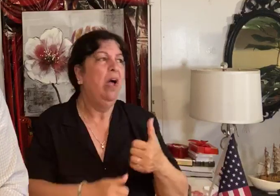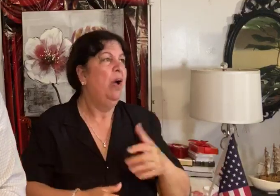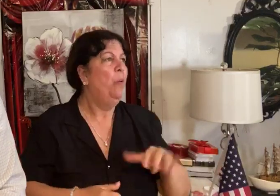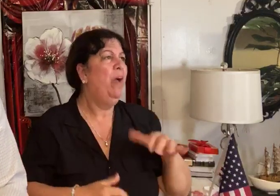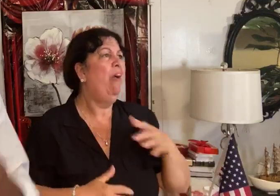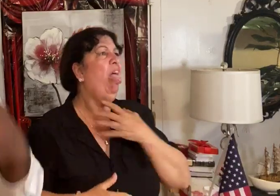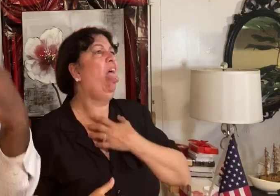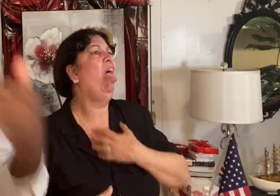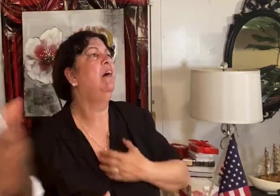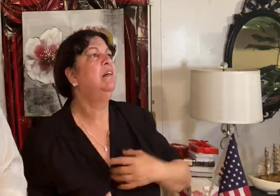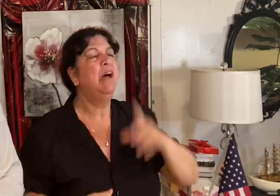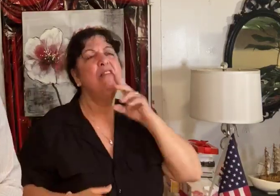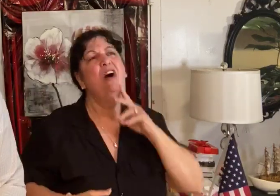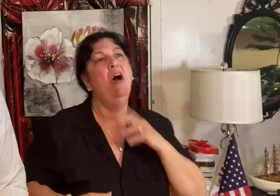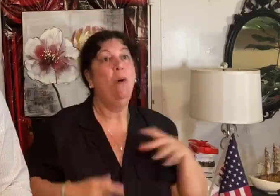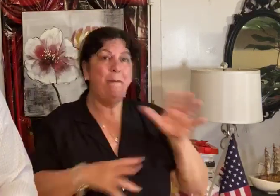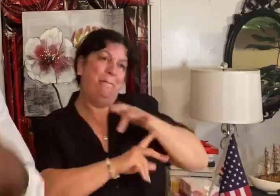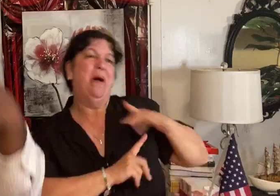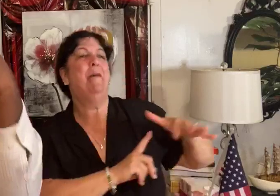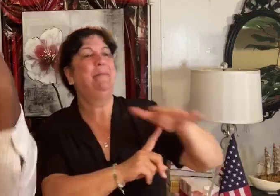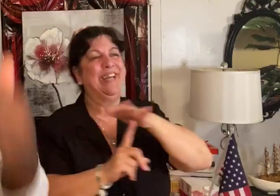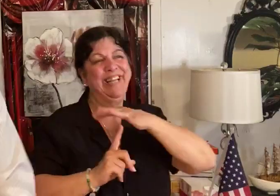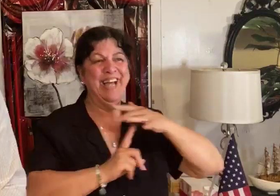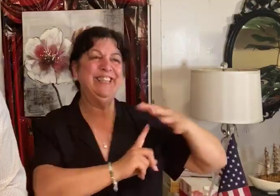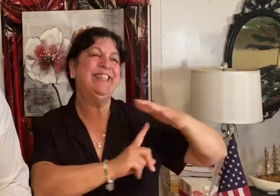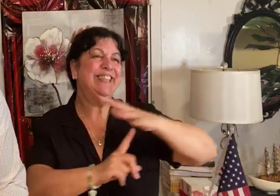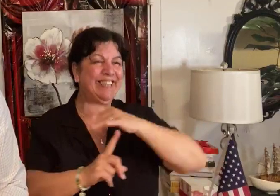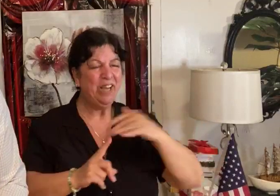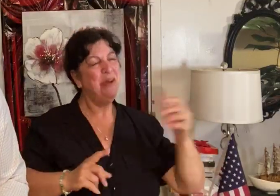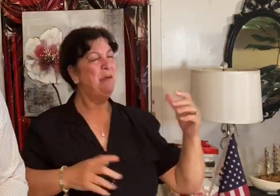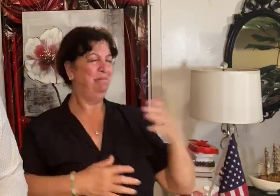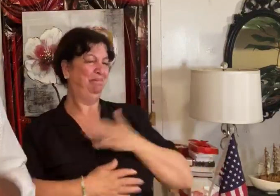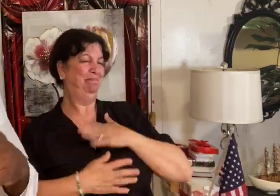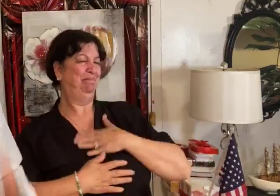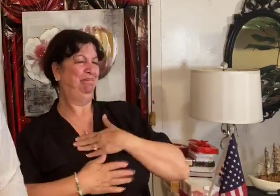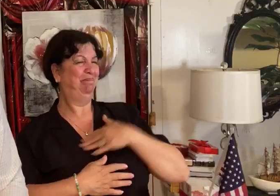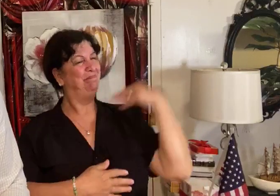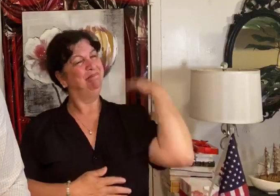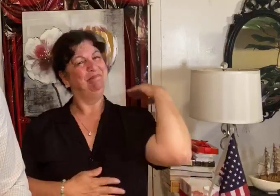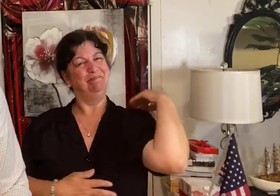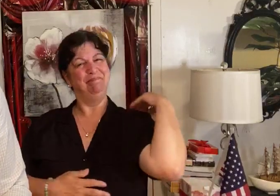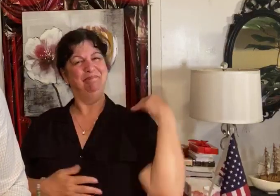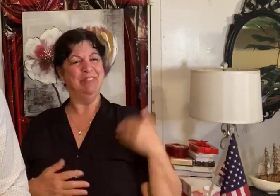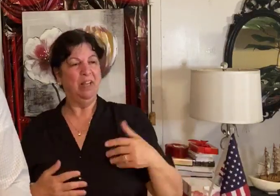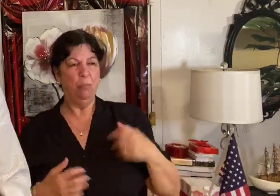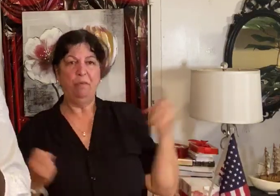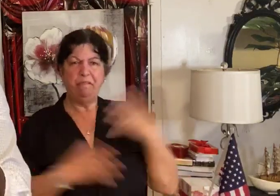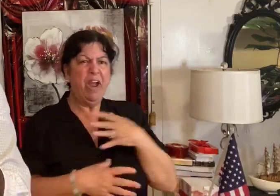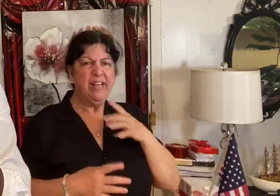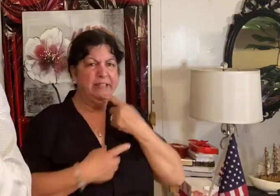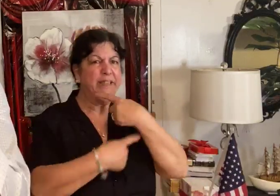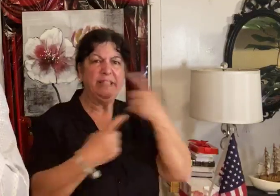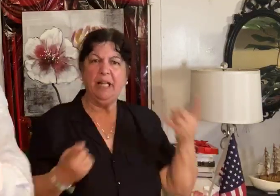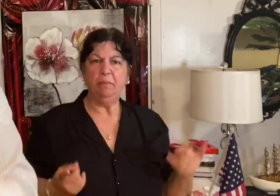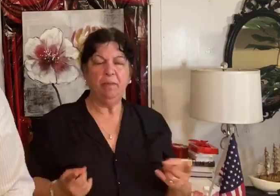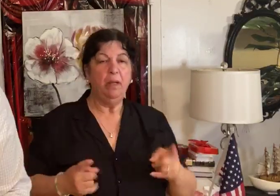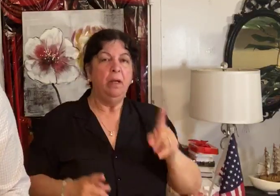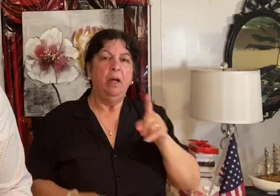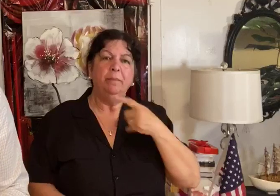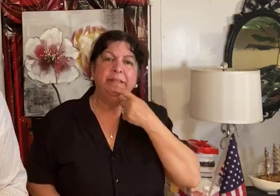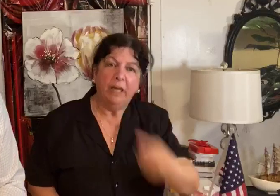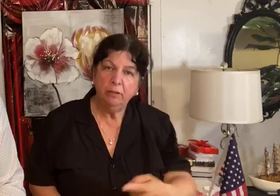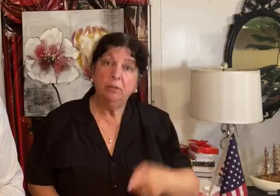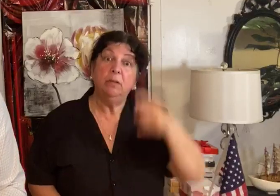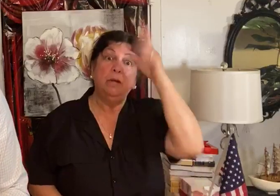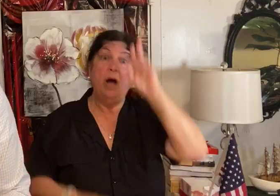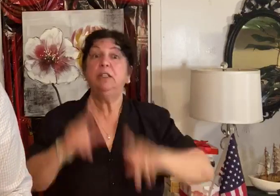popularity. We want the favor of men. We want them to say good of us. And we're afraid to speak out. I'm telling you, God's